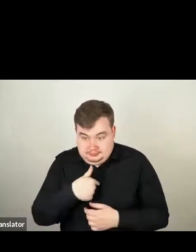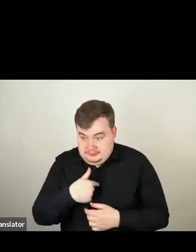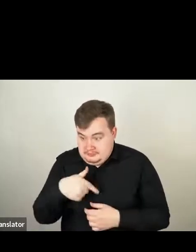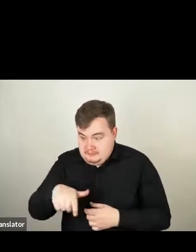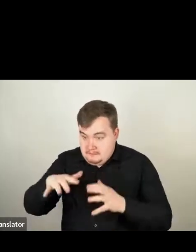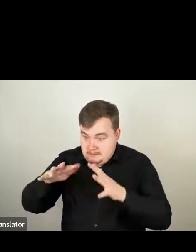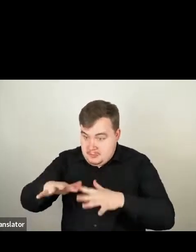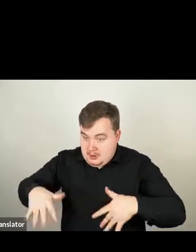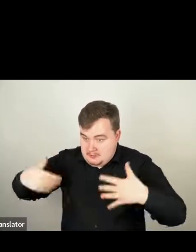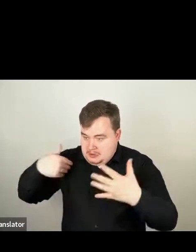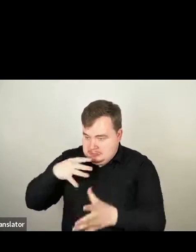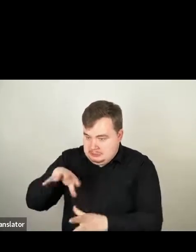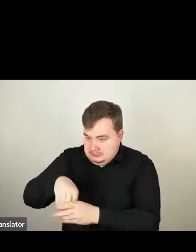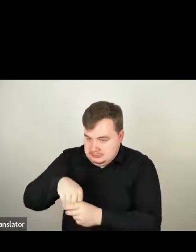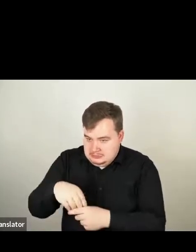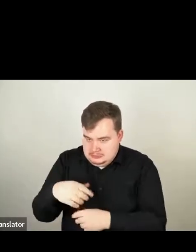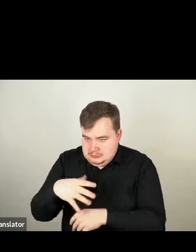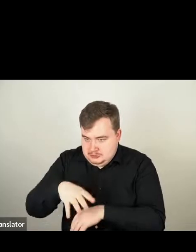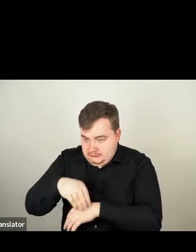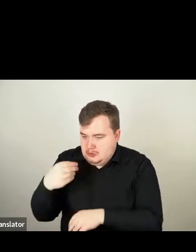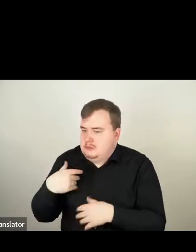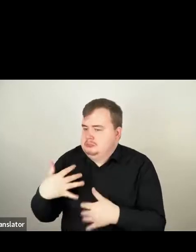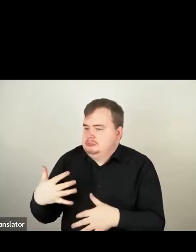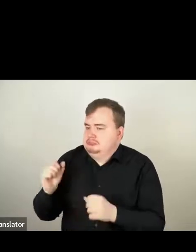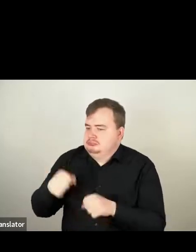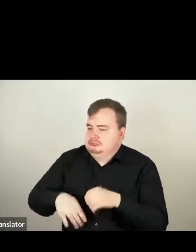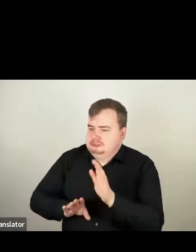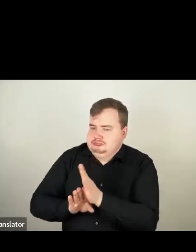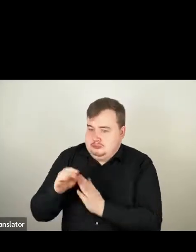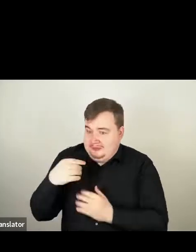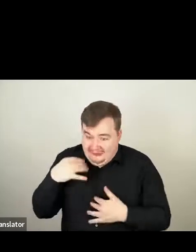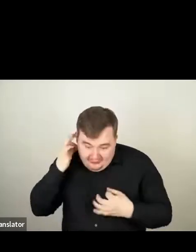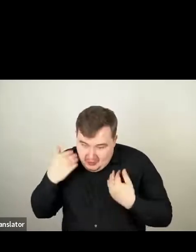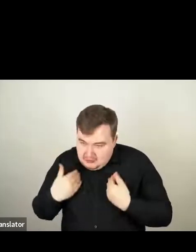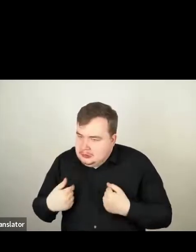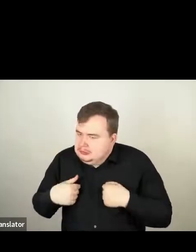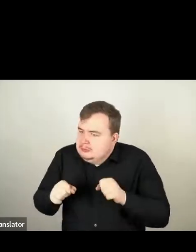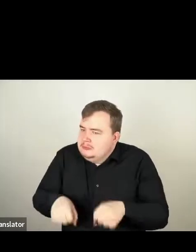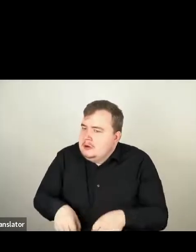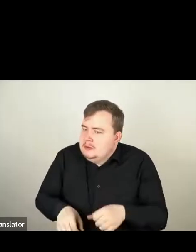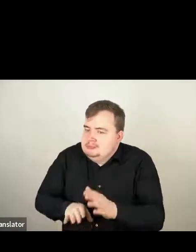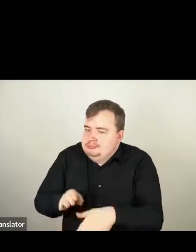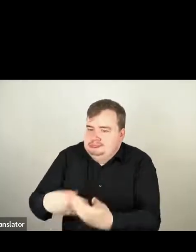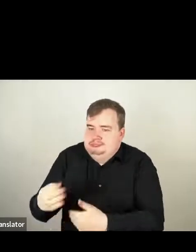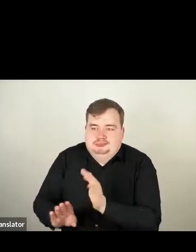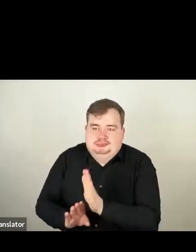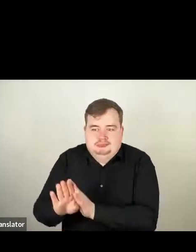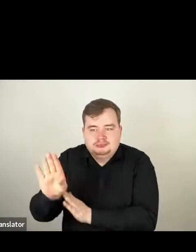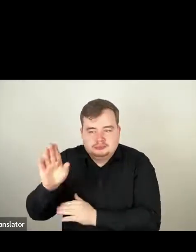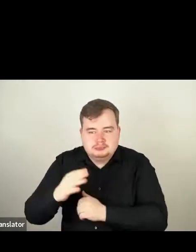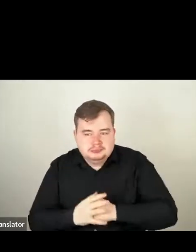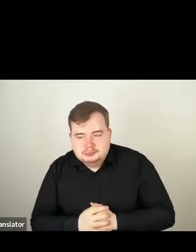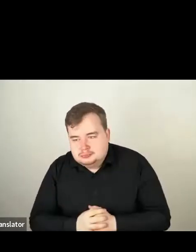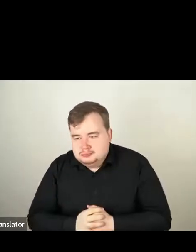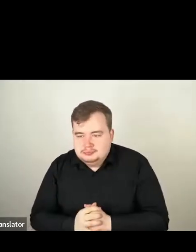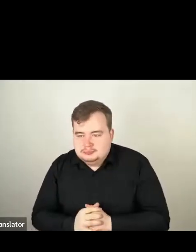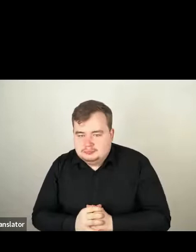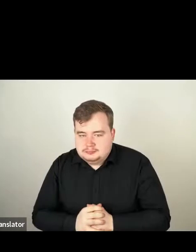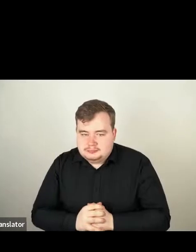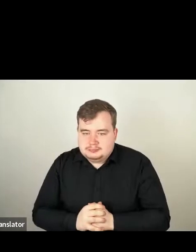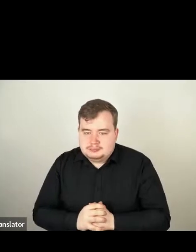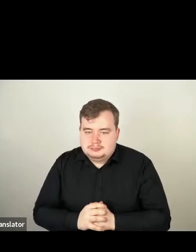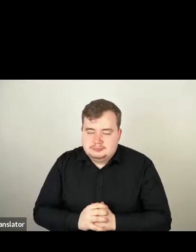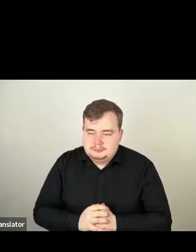not for regular basis, but if there is a certain moment where it's needed to have a daycare early in the